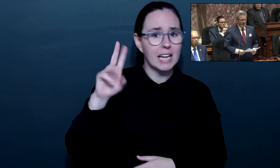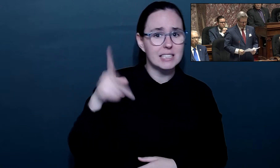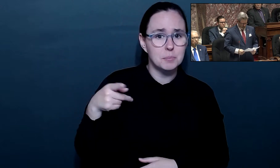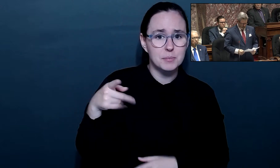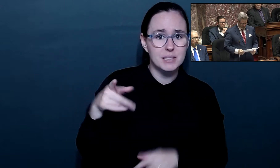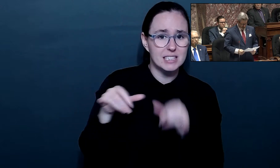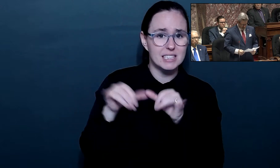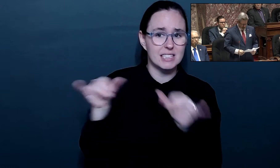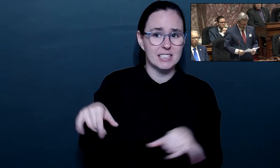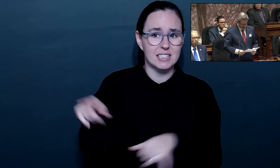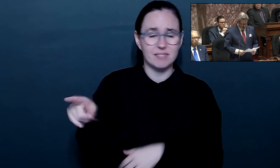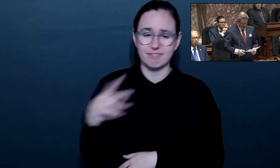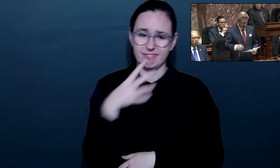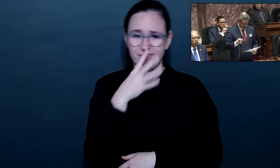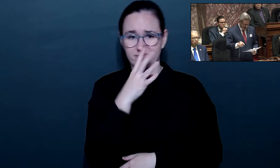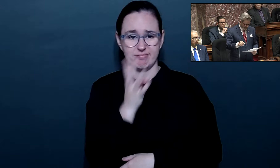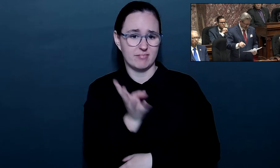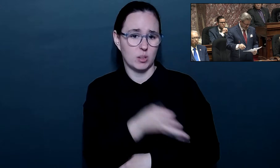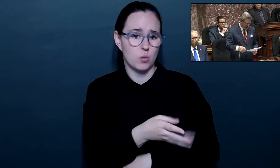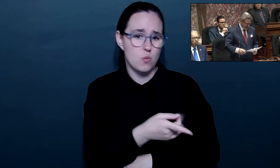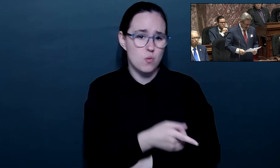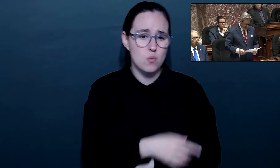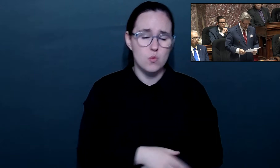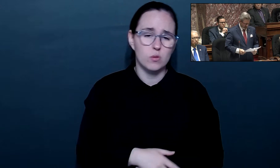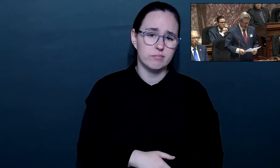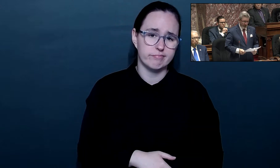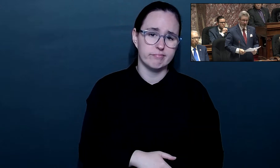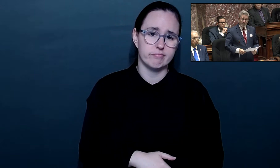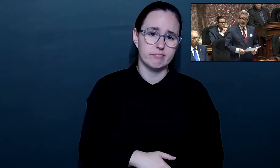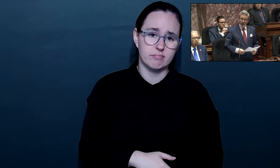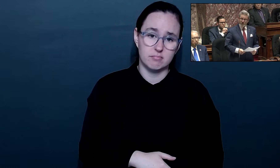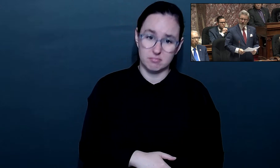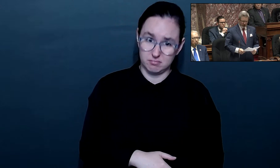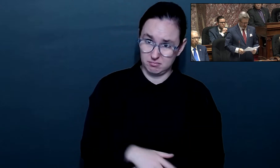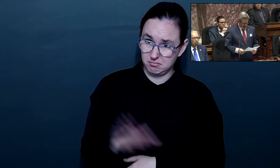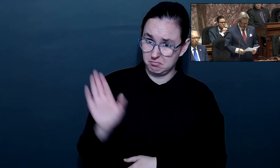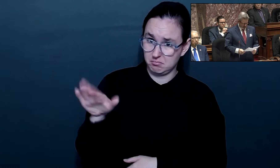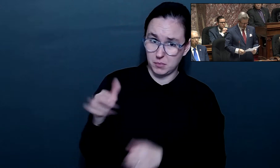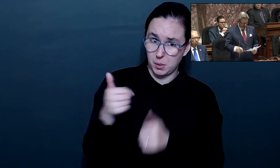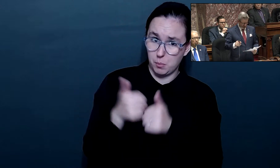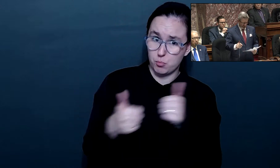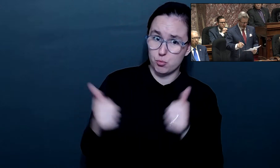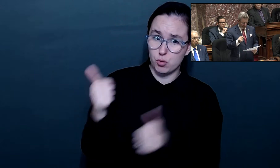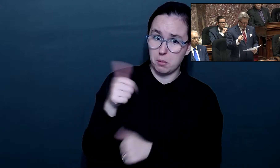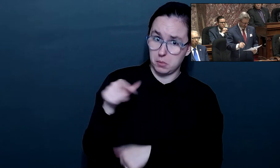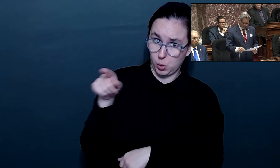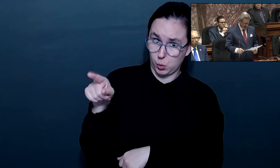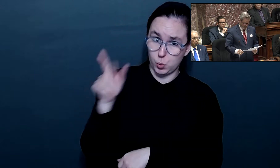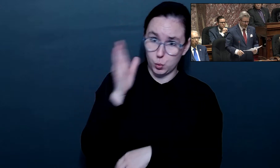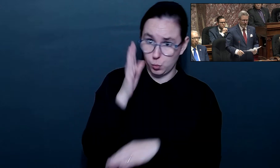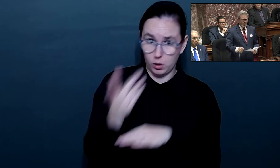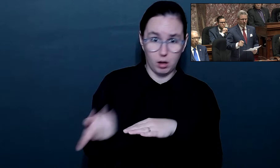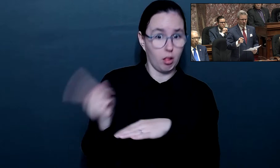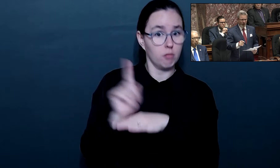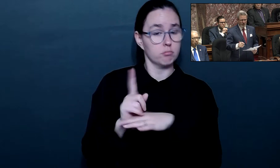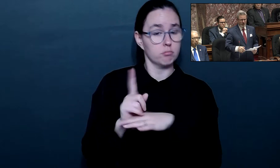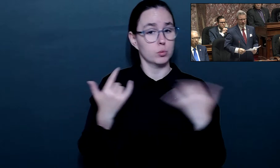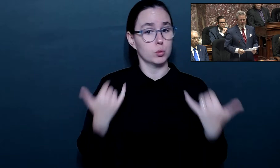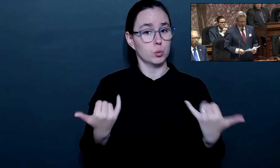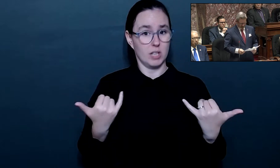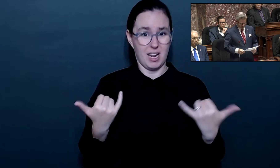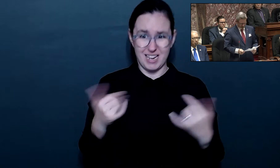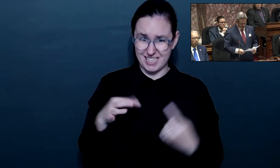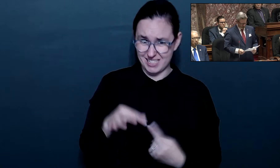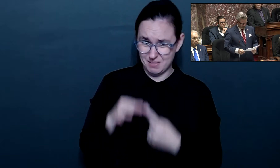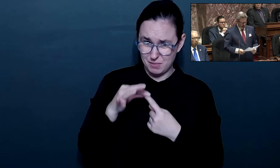Will the Premier stand in this House today, especially considering there is a family present who lost a